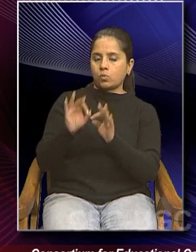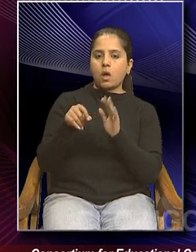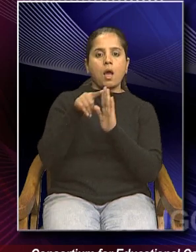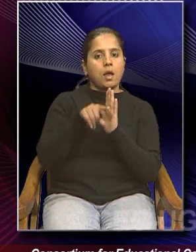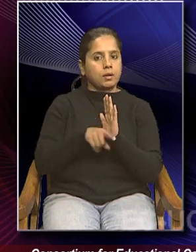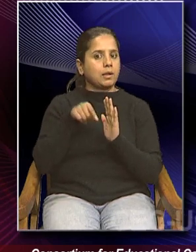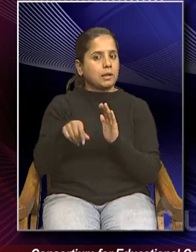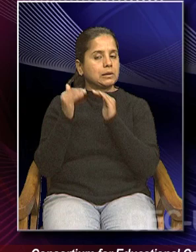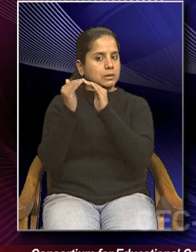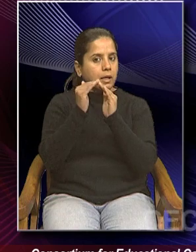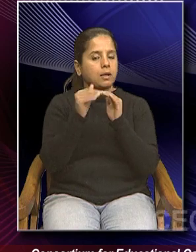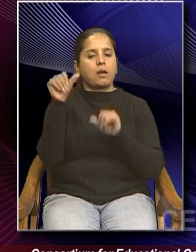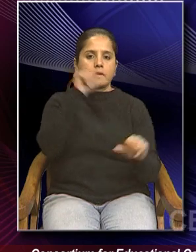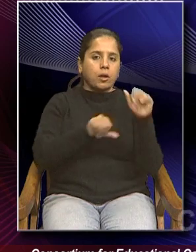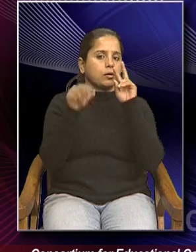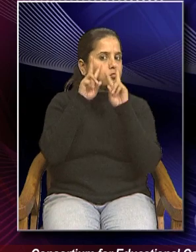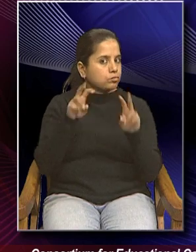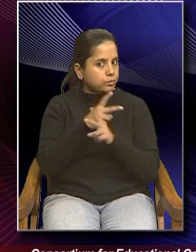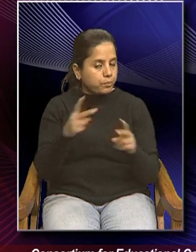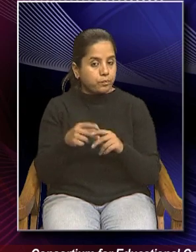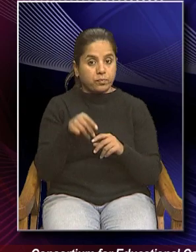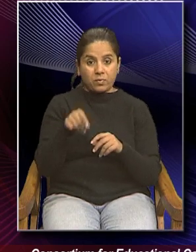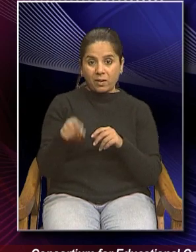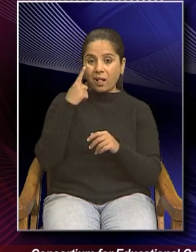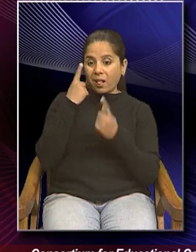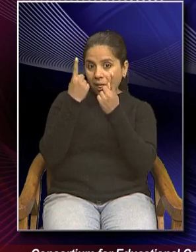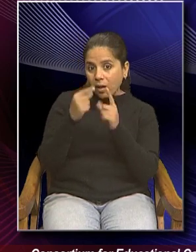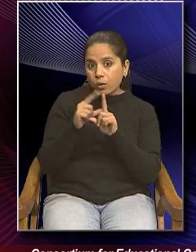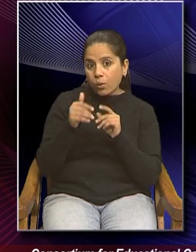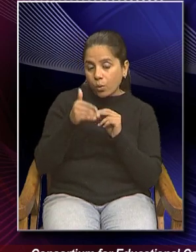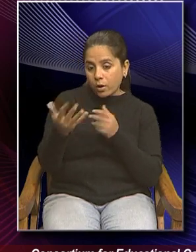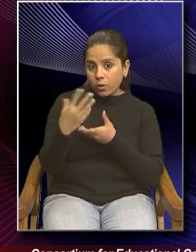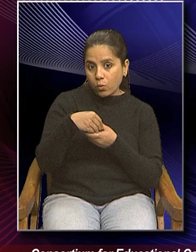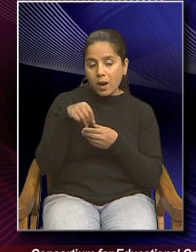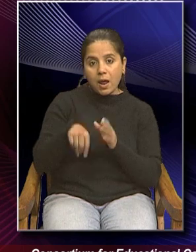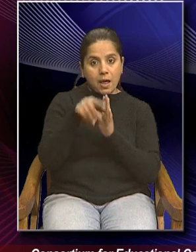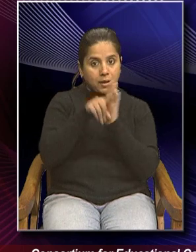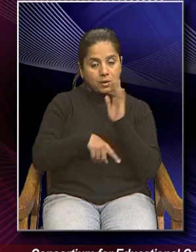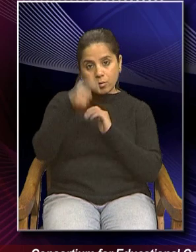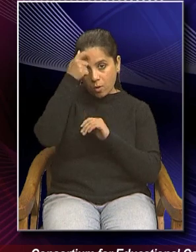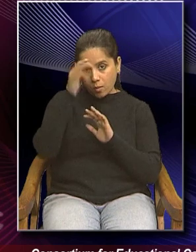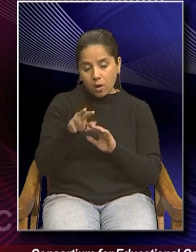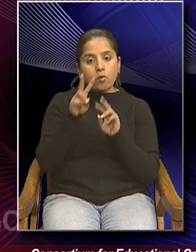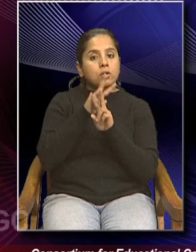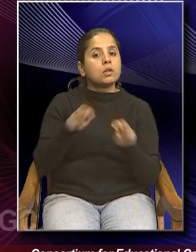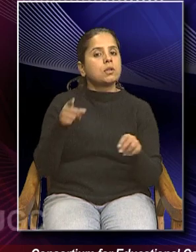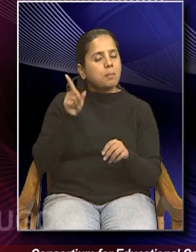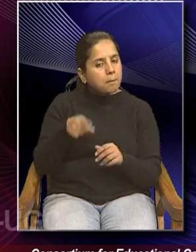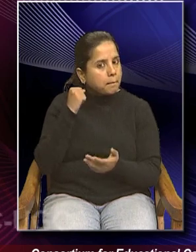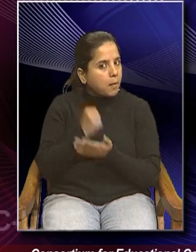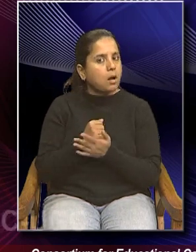of scientific inquiry. To conduct experiments involving ethical issues, researchers